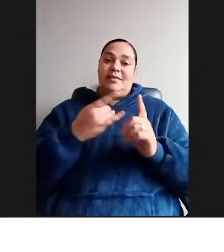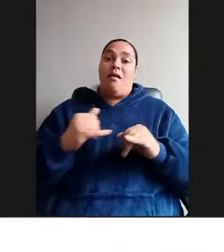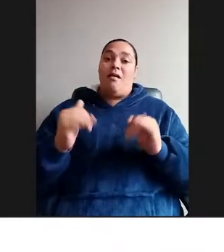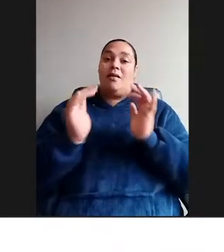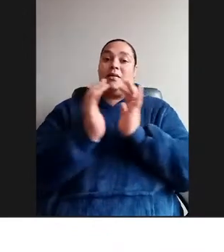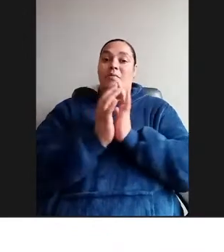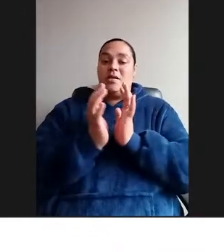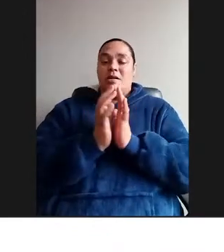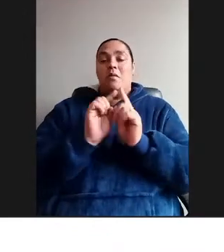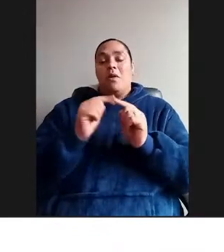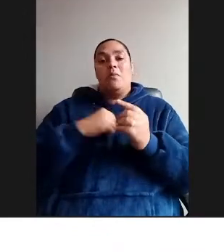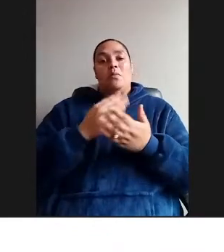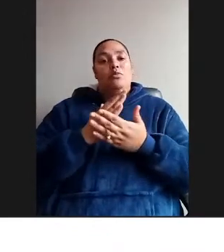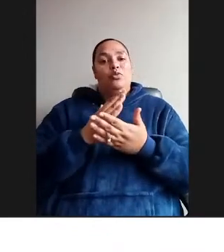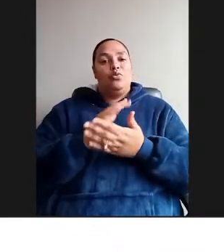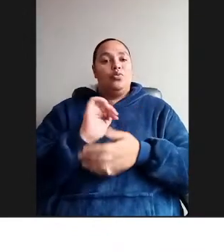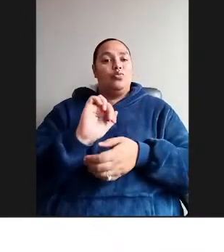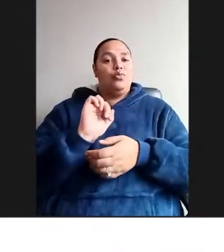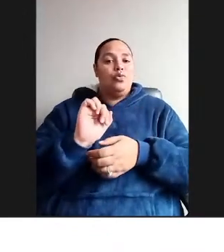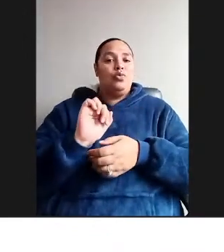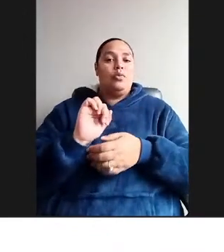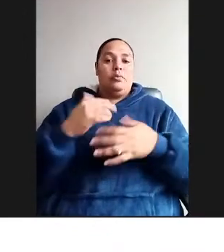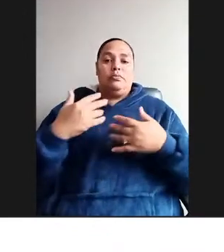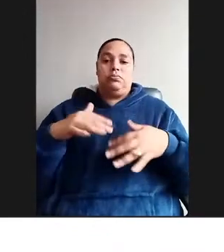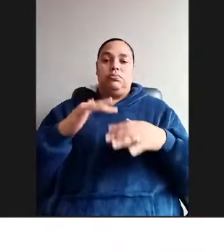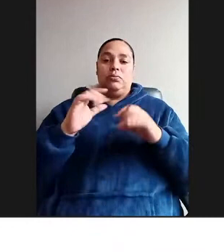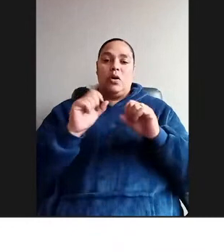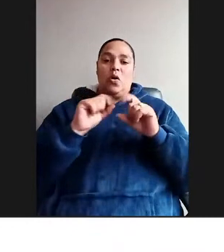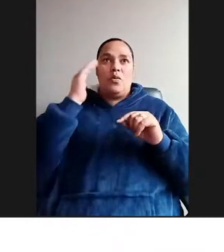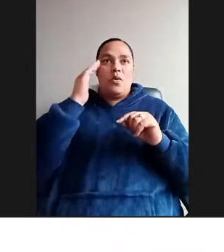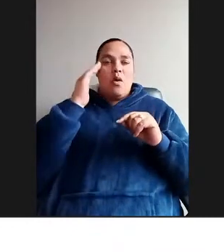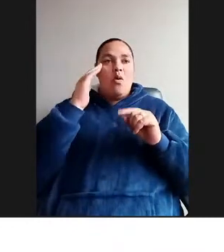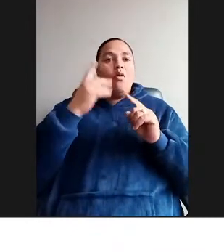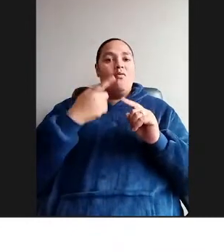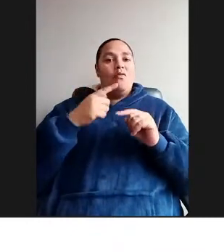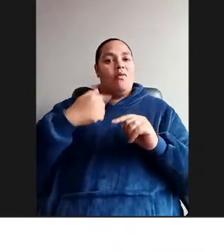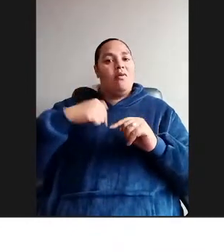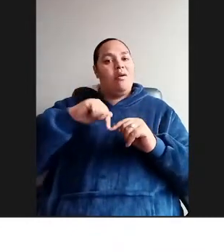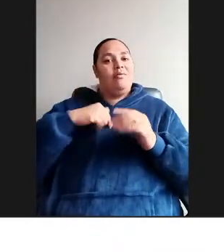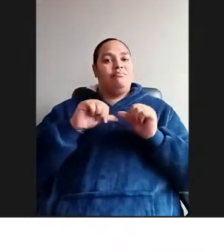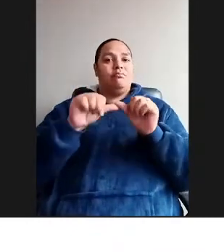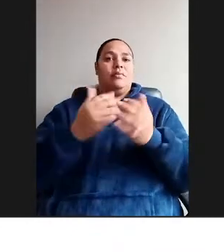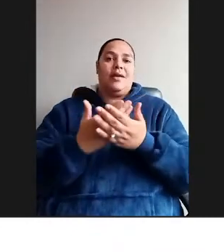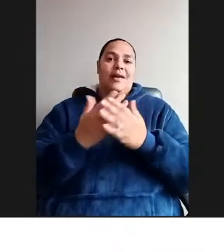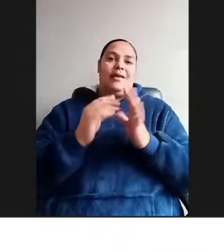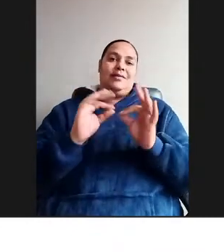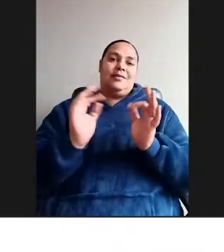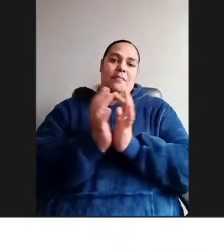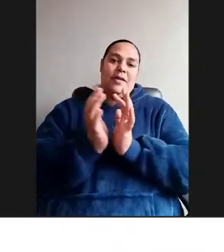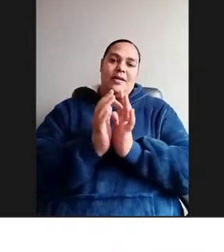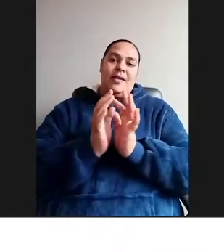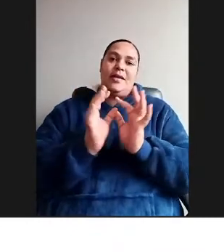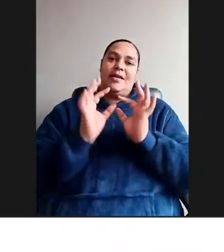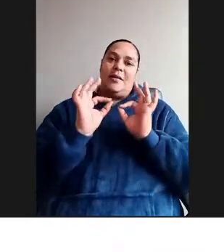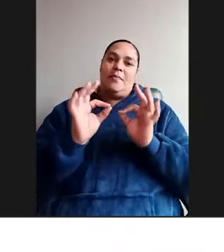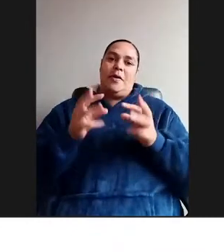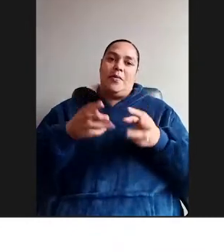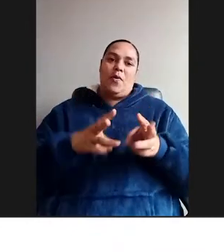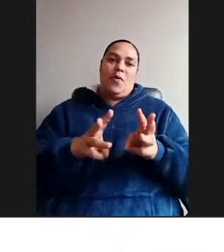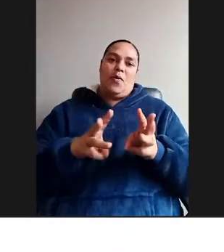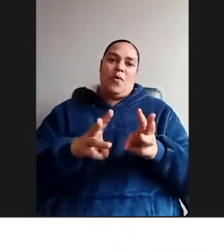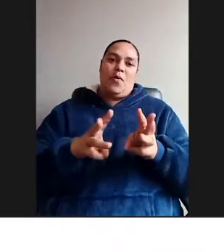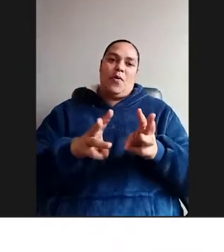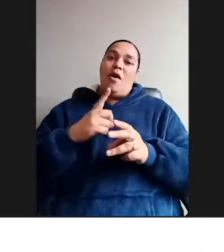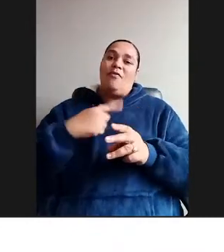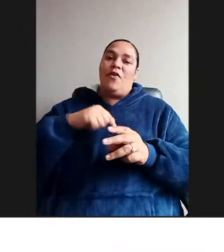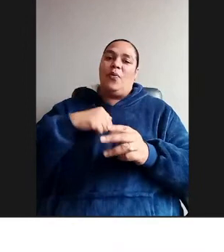are very much aware, and for us to continue with the meeting in an orderly fashion in order for us to get